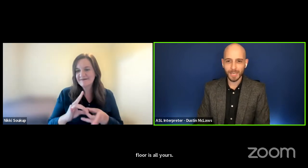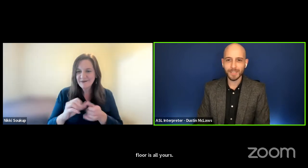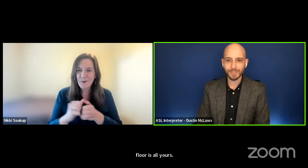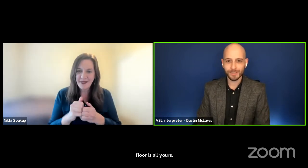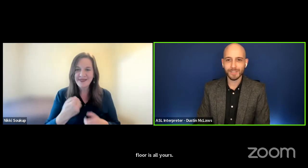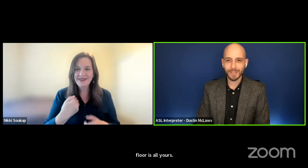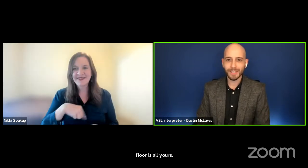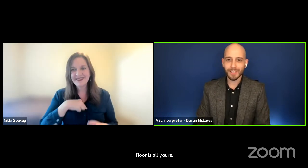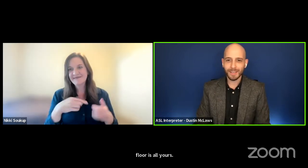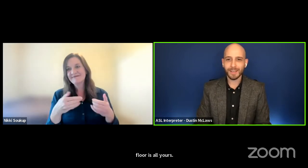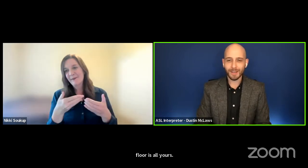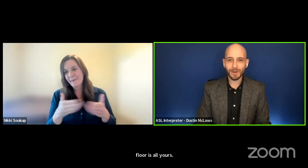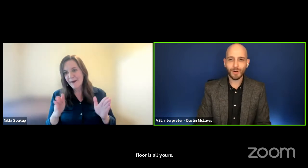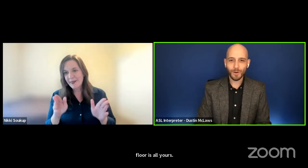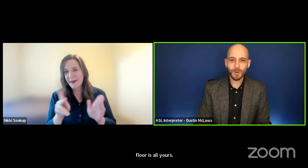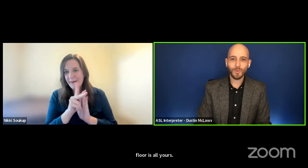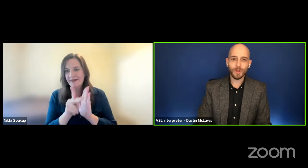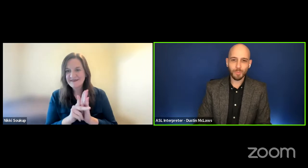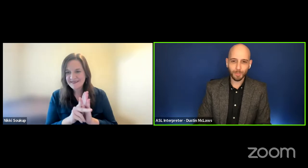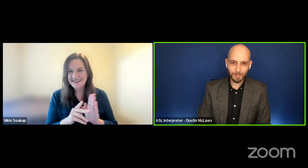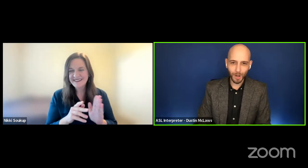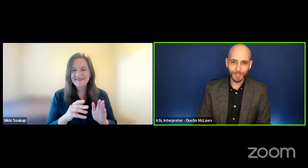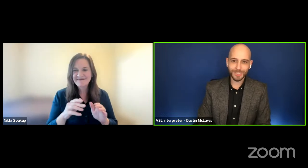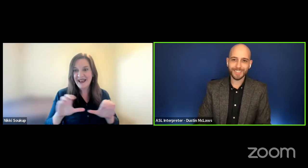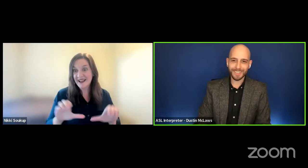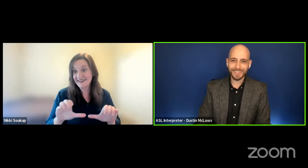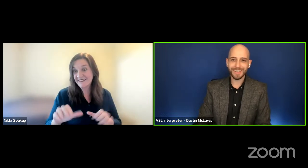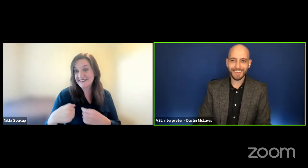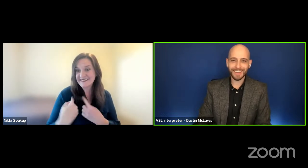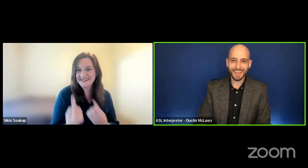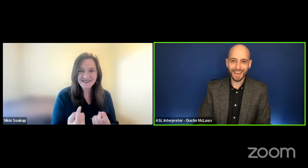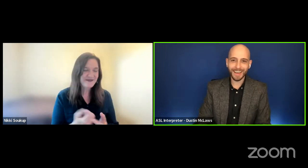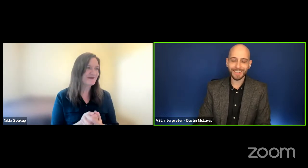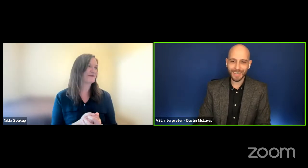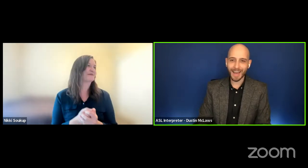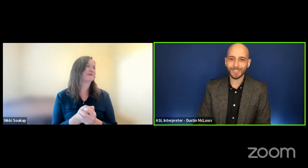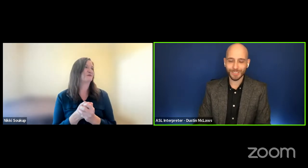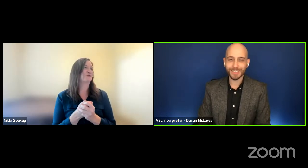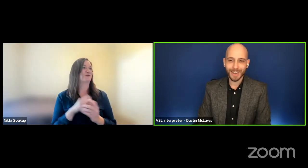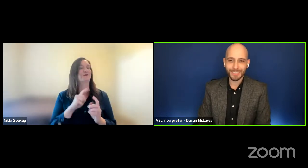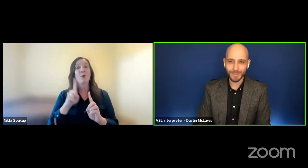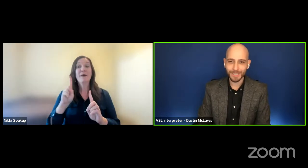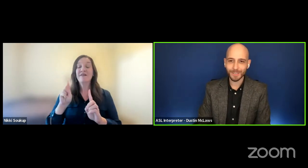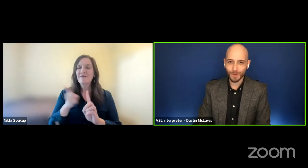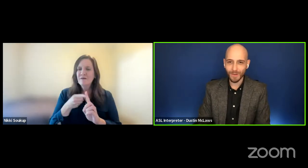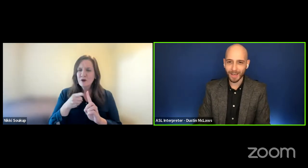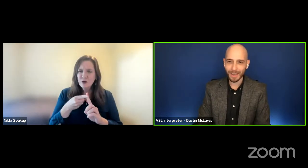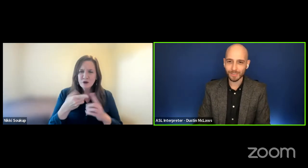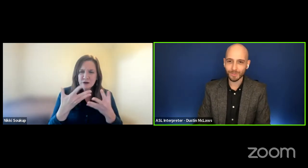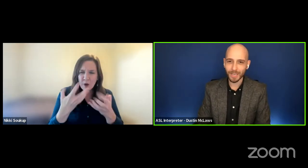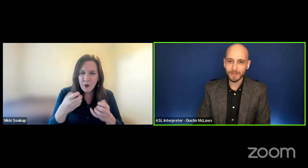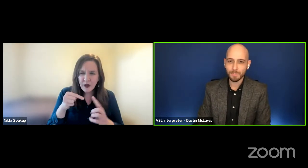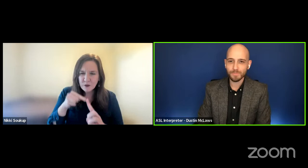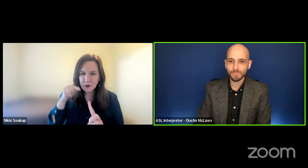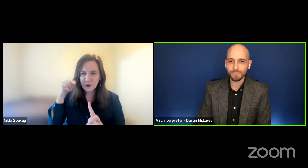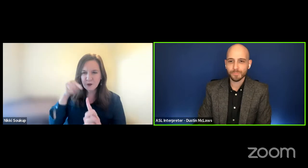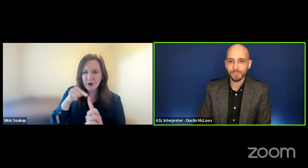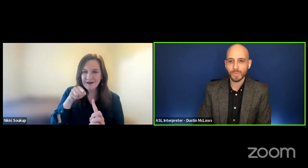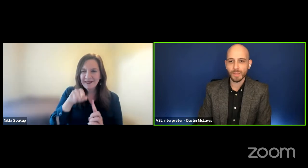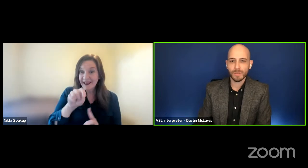of updates with public policy and the actions and activities that we've had as of